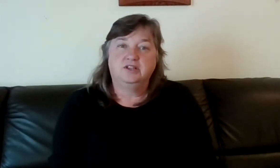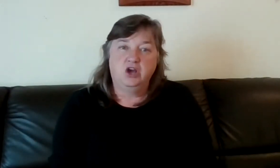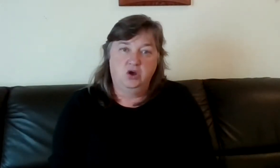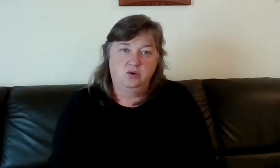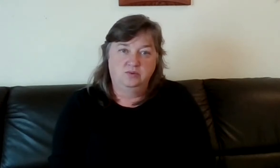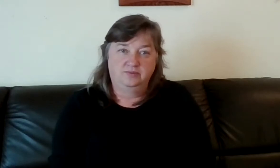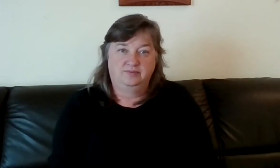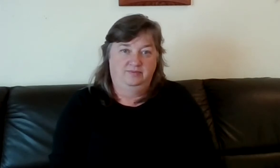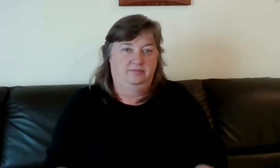Slow.